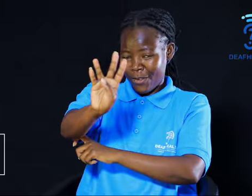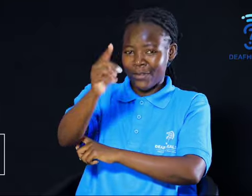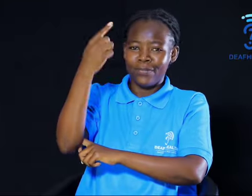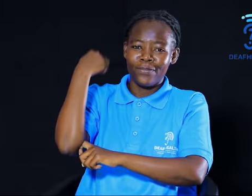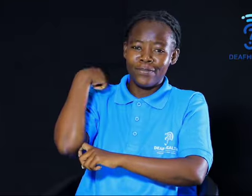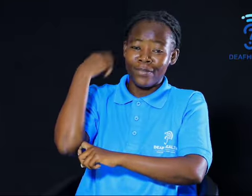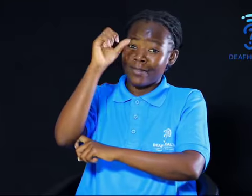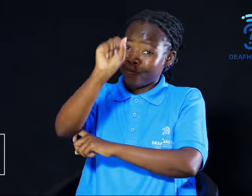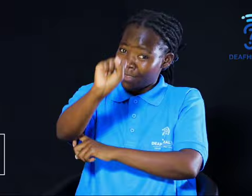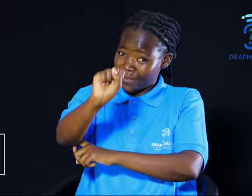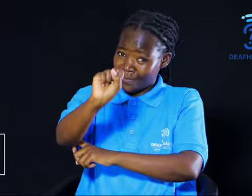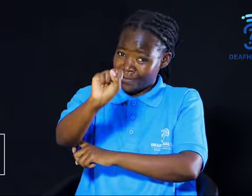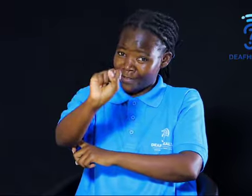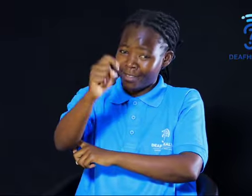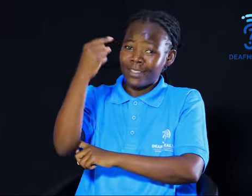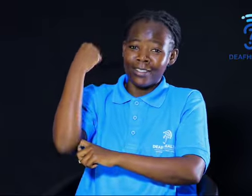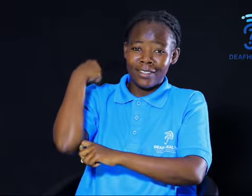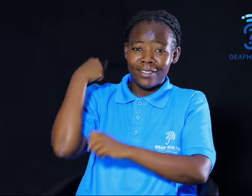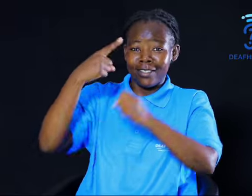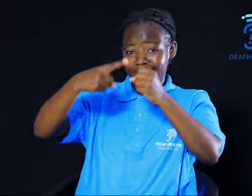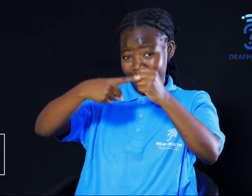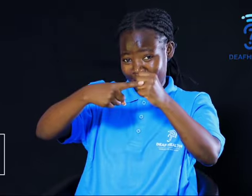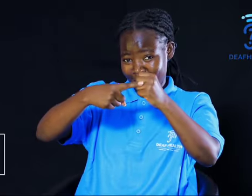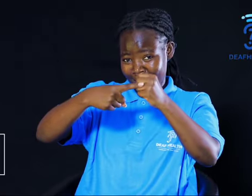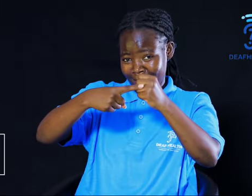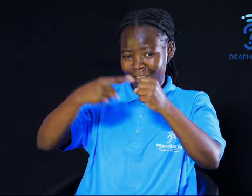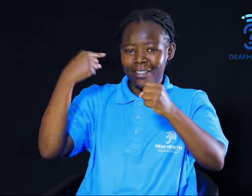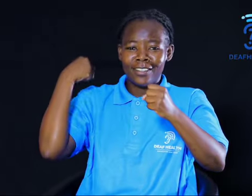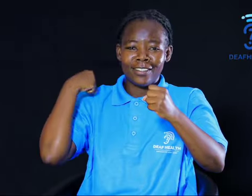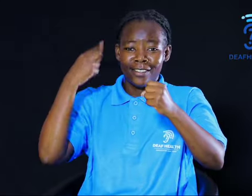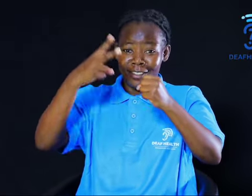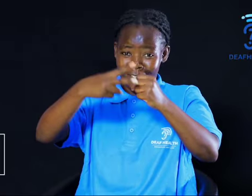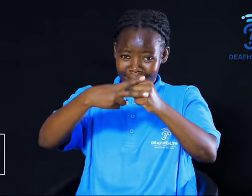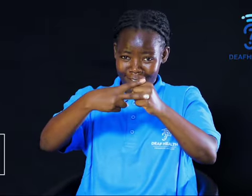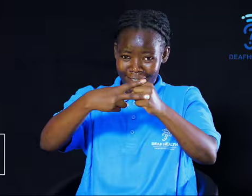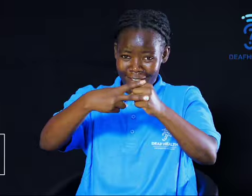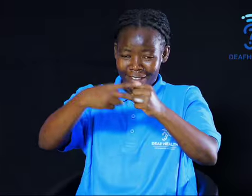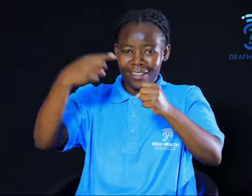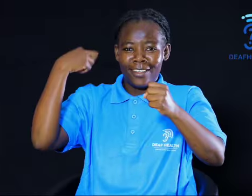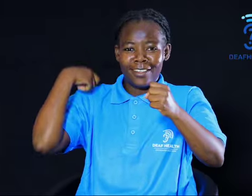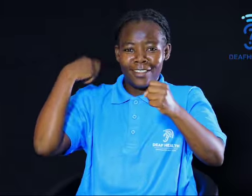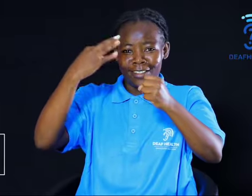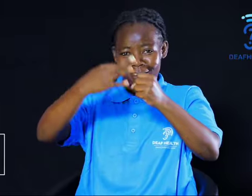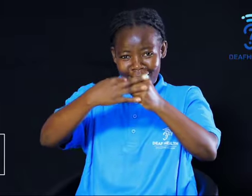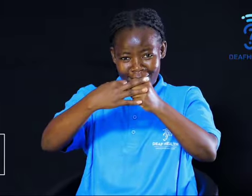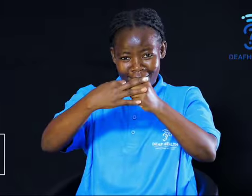4, number 5, number 6, number 7, number